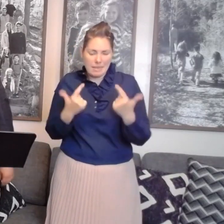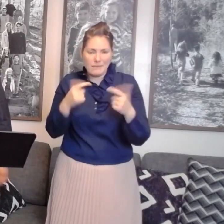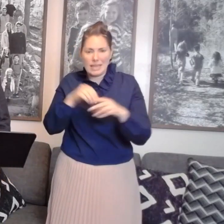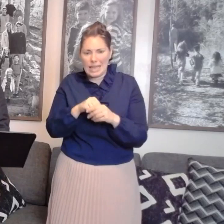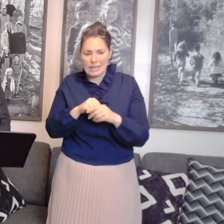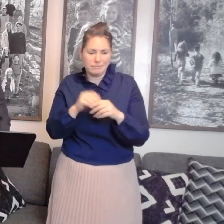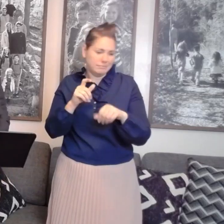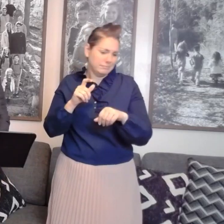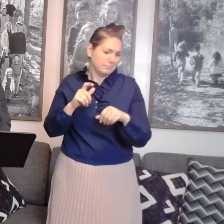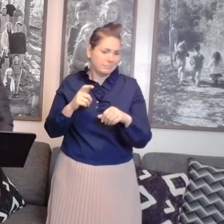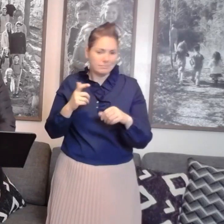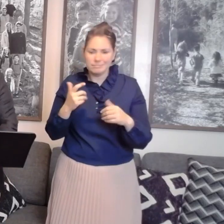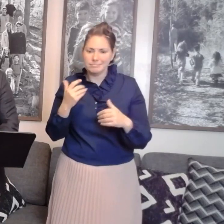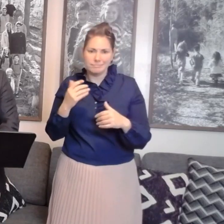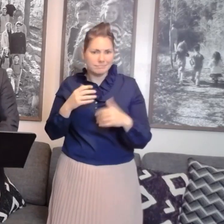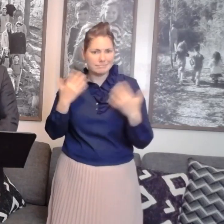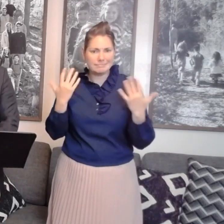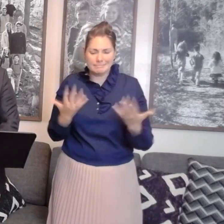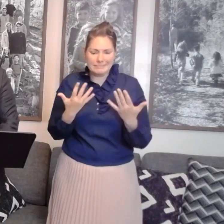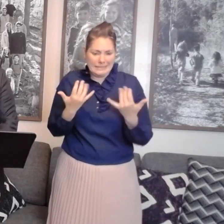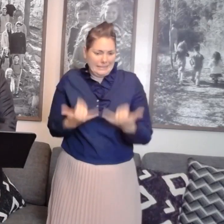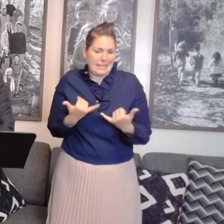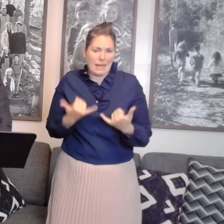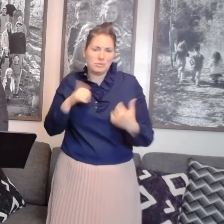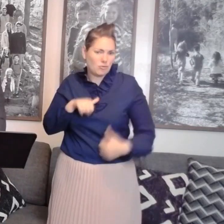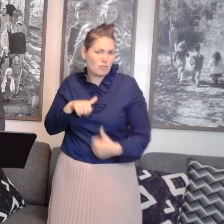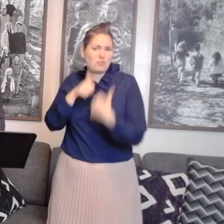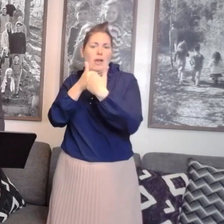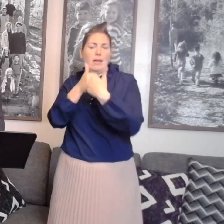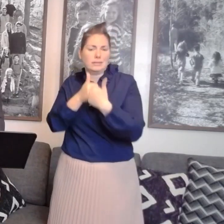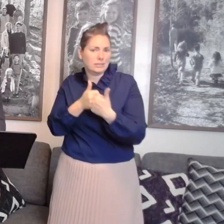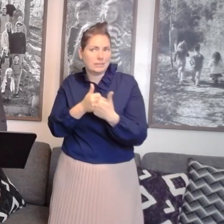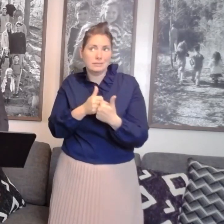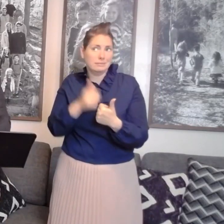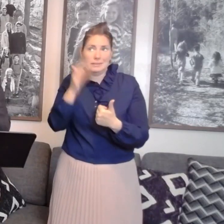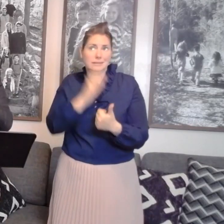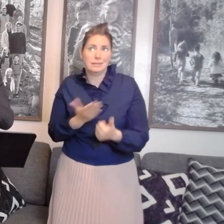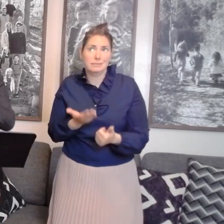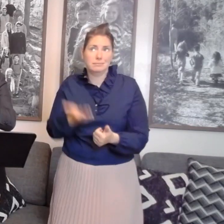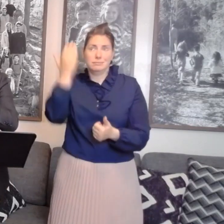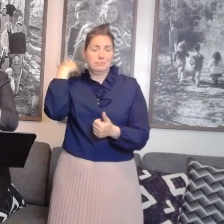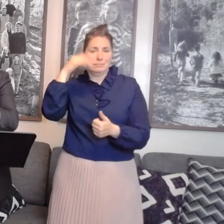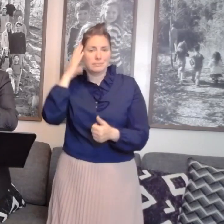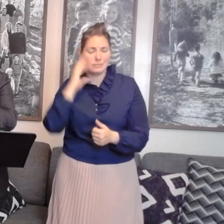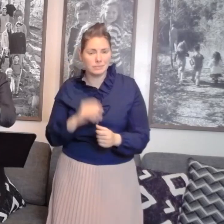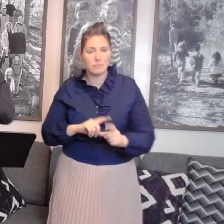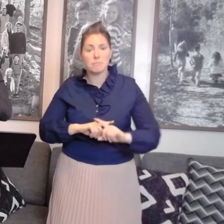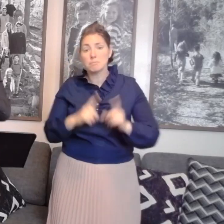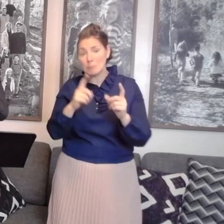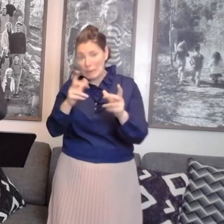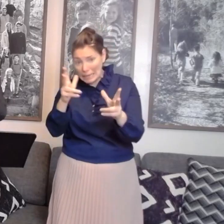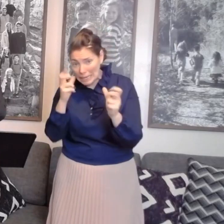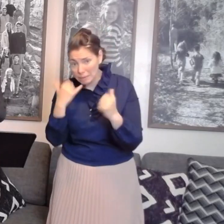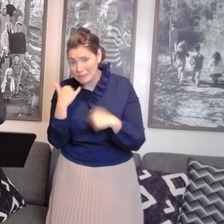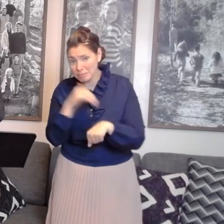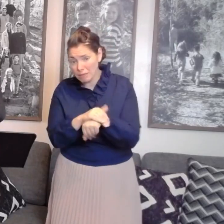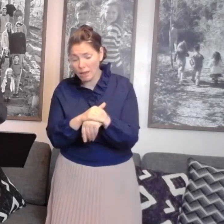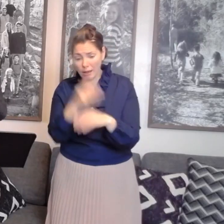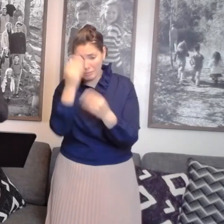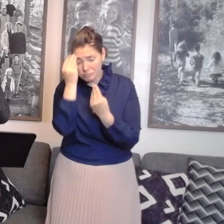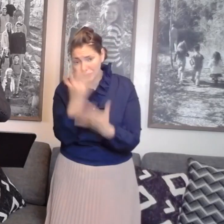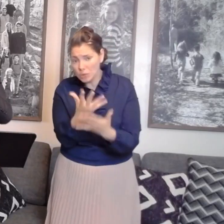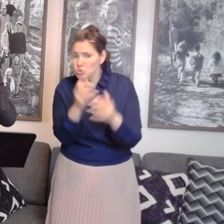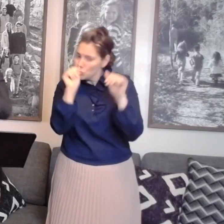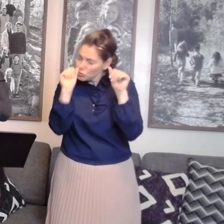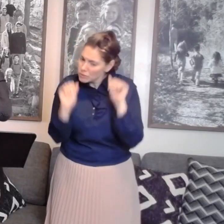I know we're living in unprecedented times, but you hear me tonight when I tell you, you